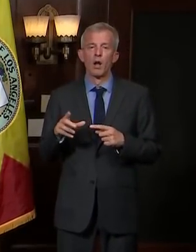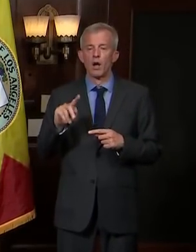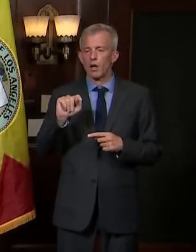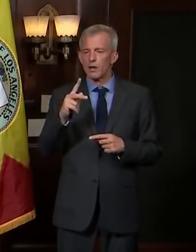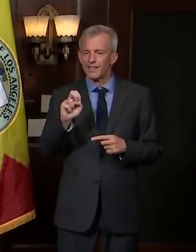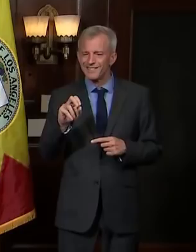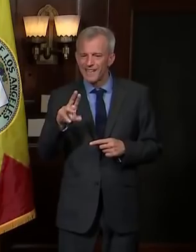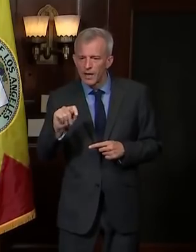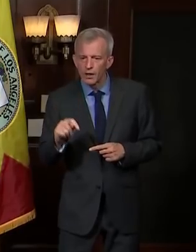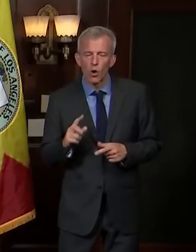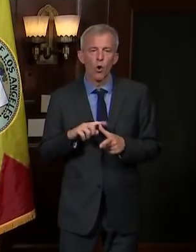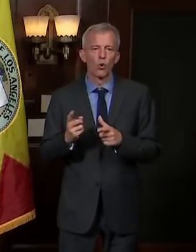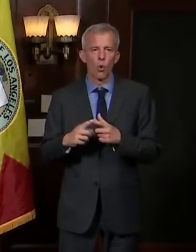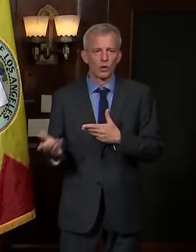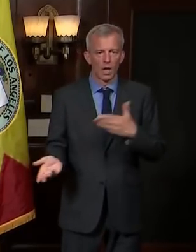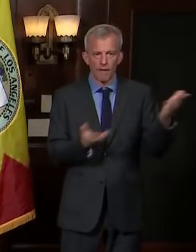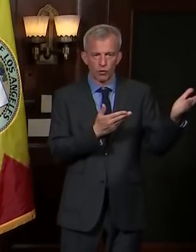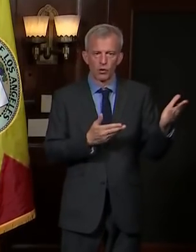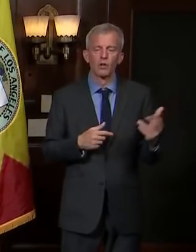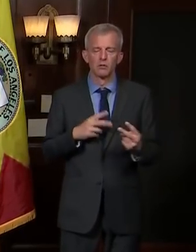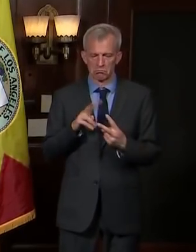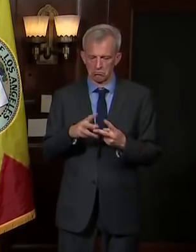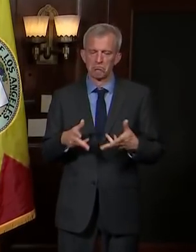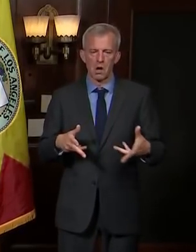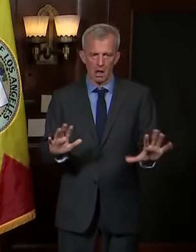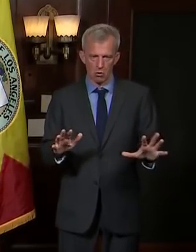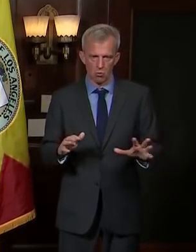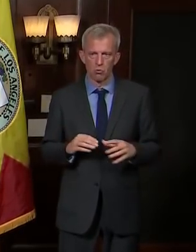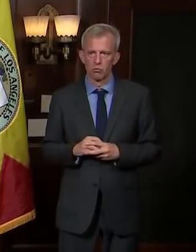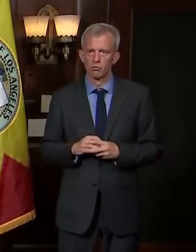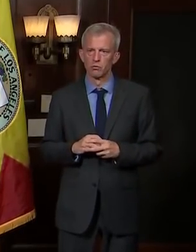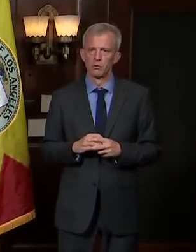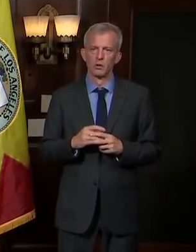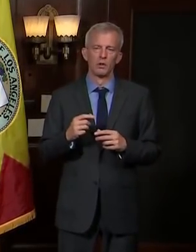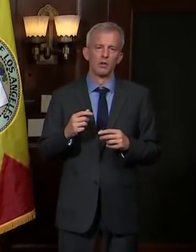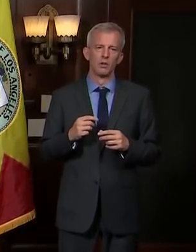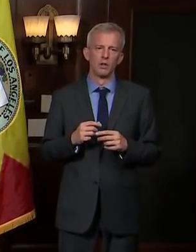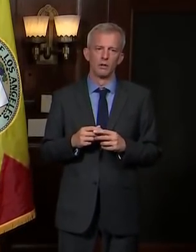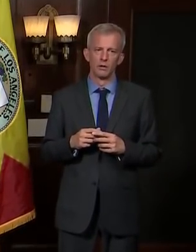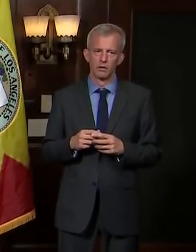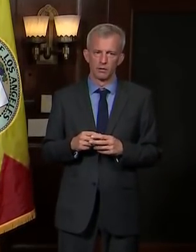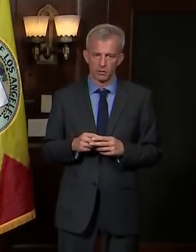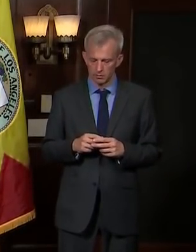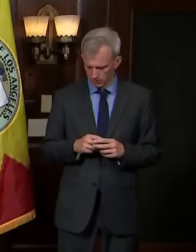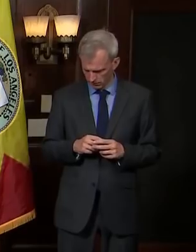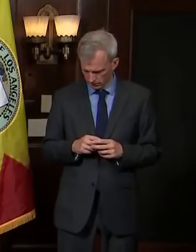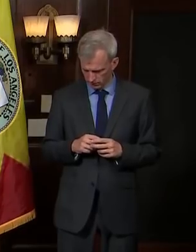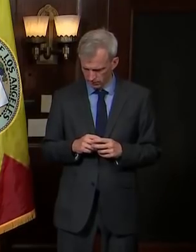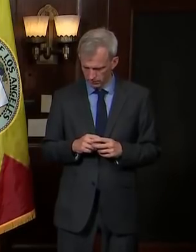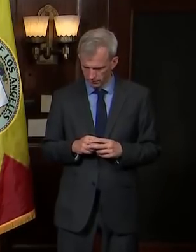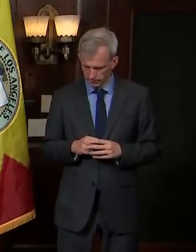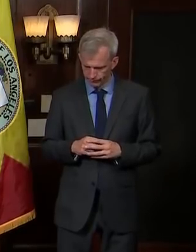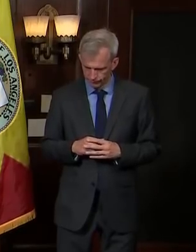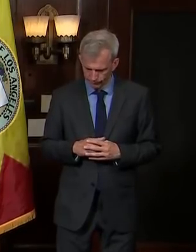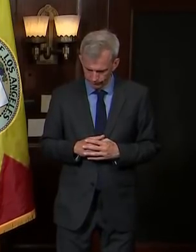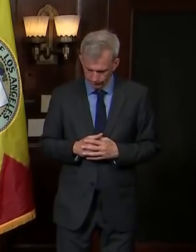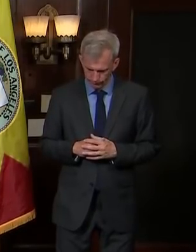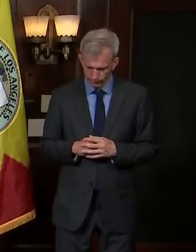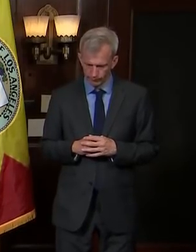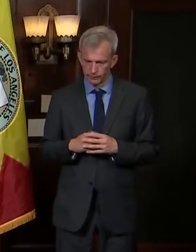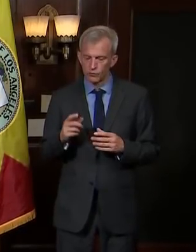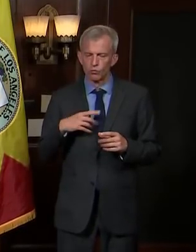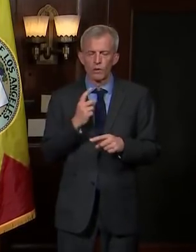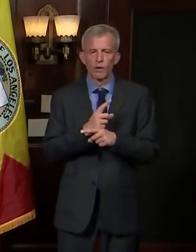or delivery, those are the ones that are allowed to do it. So you can't just open up your shop and... Things that just went into enforcement, how is it going with